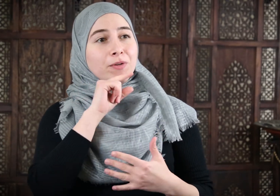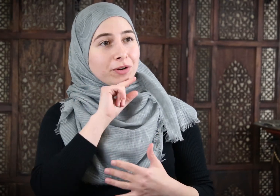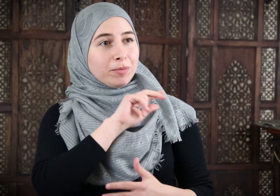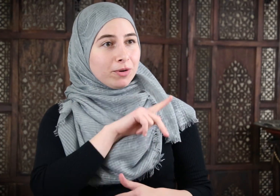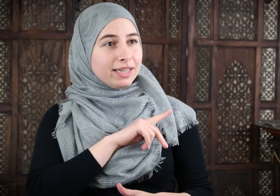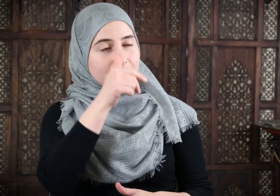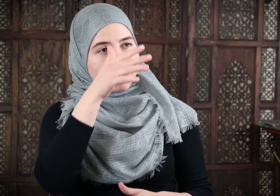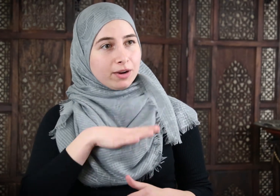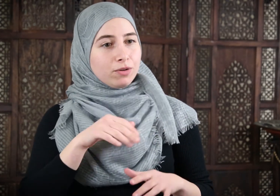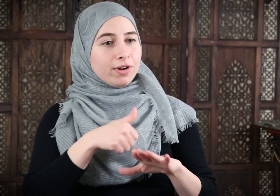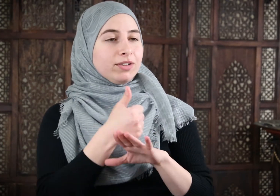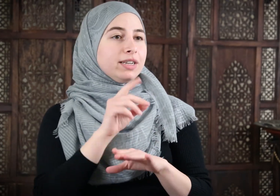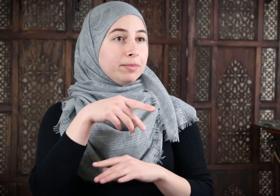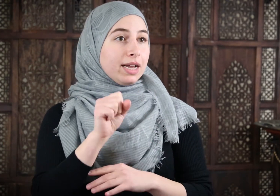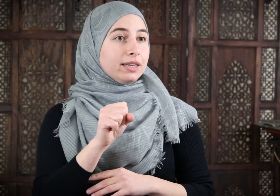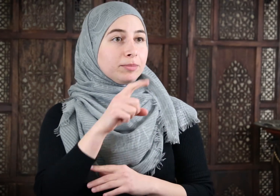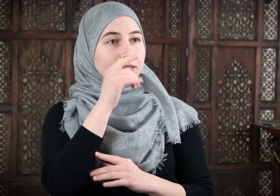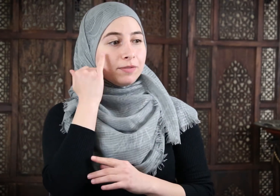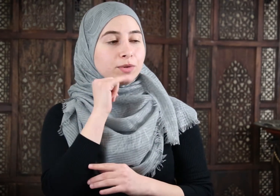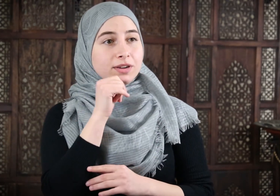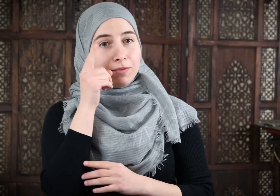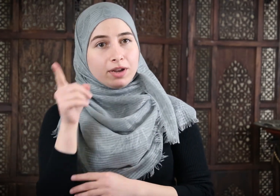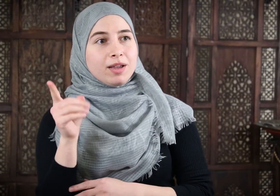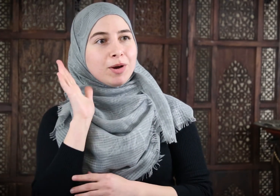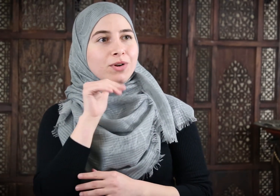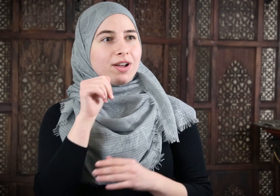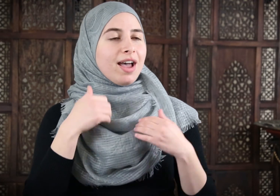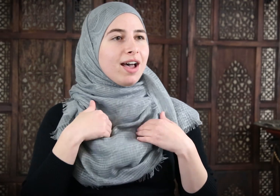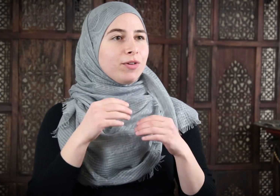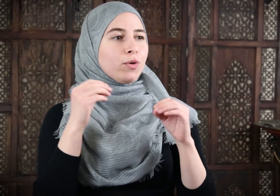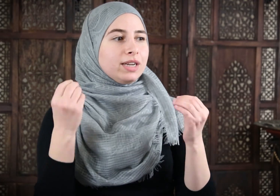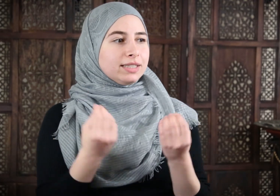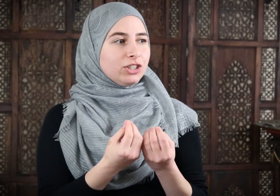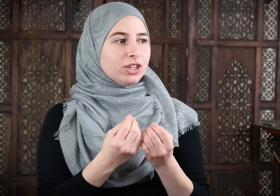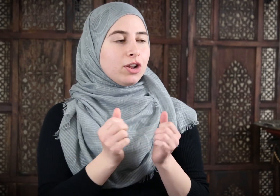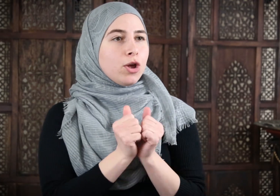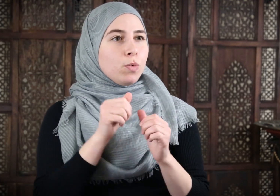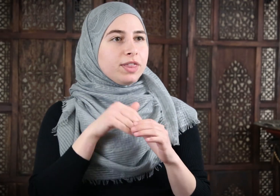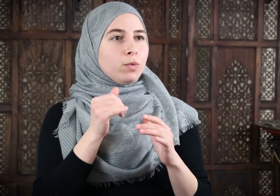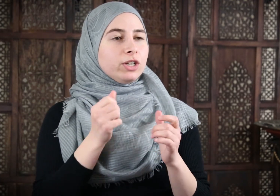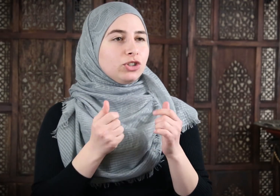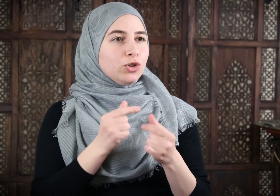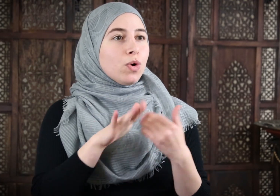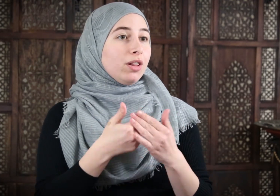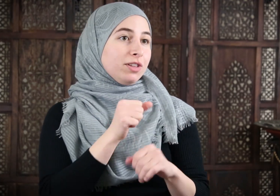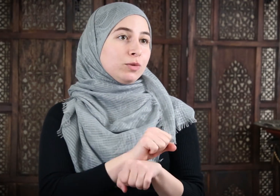Gregory Perez, the man who founded DPS, because if it was not for him, I would not have an organization within which to do all of this